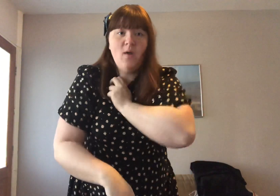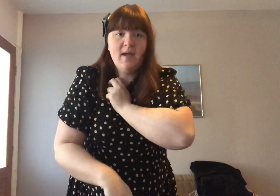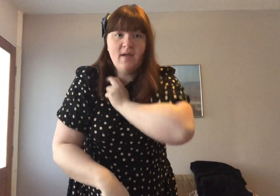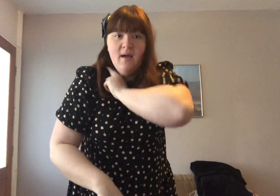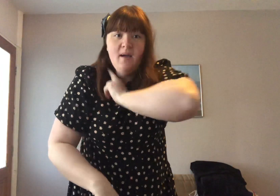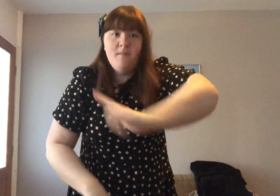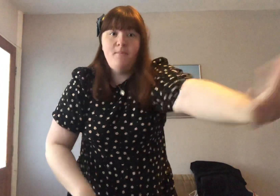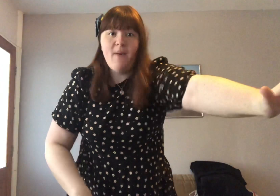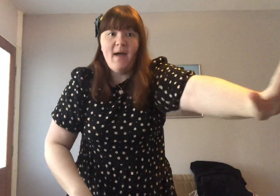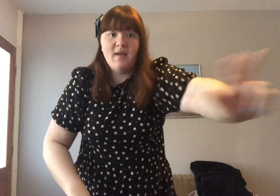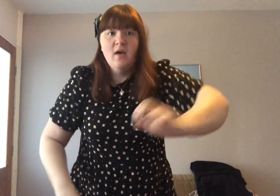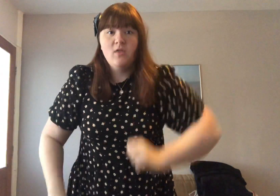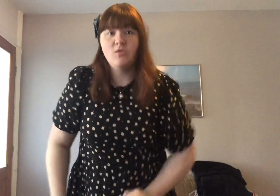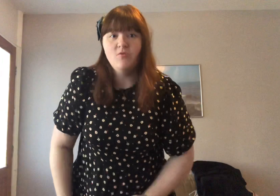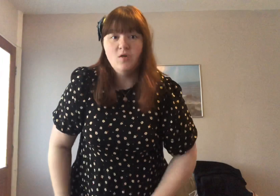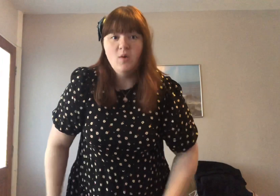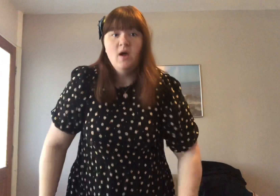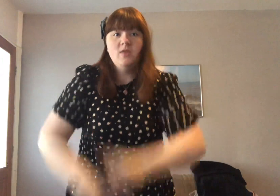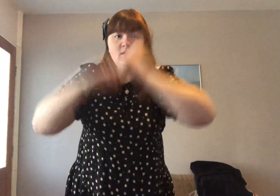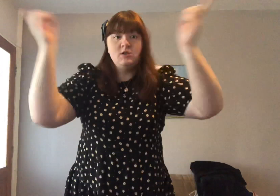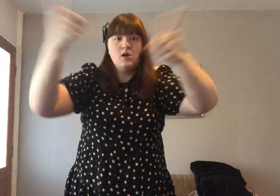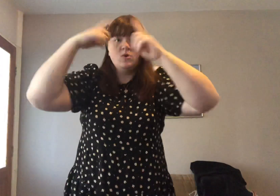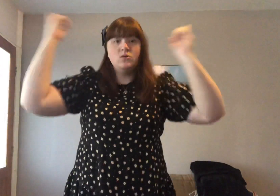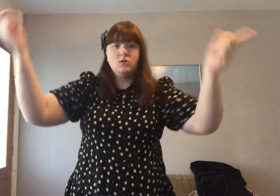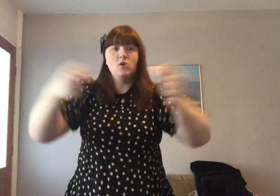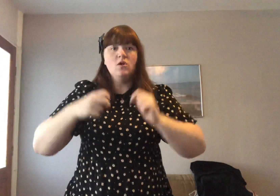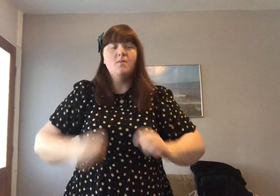Quick! Back through the snowstorm.